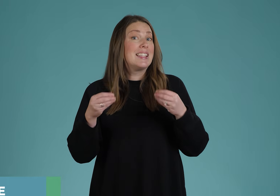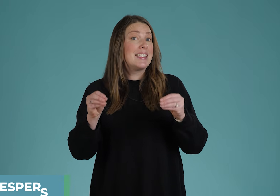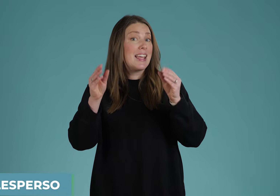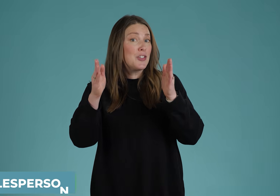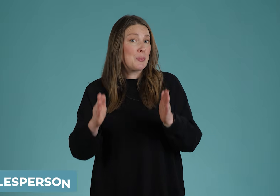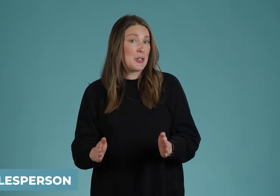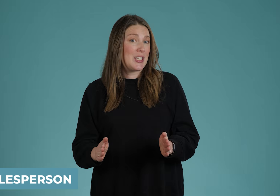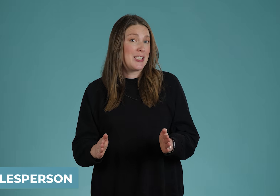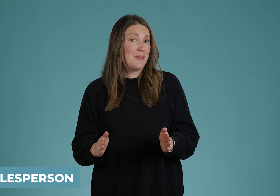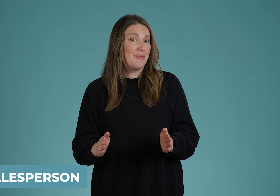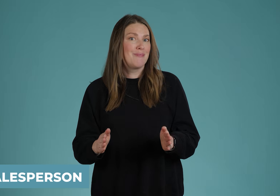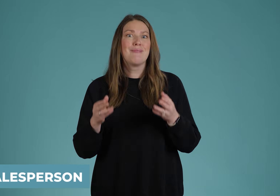Salesperson.